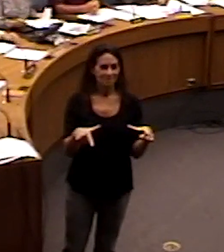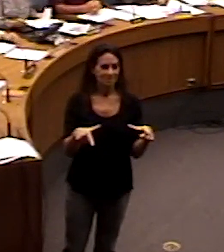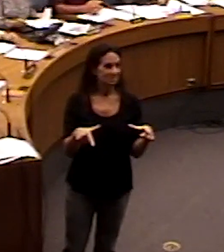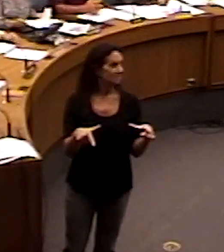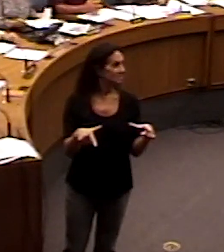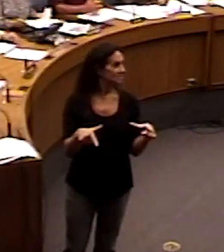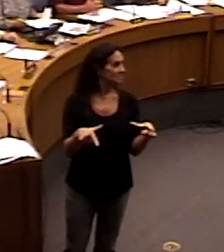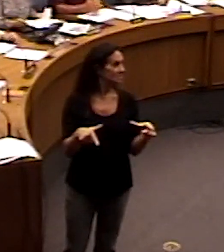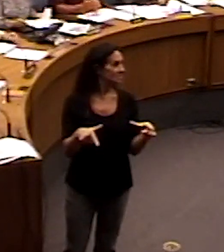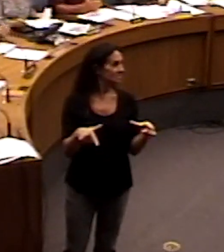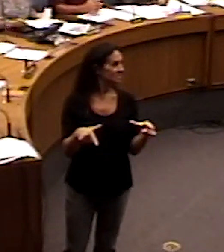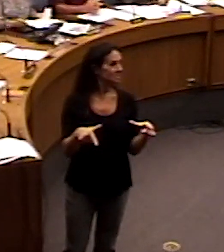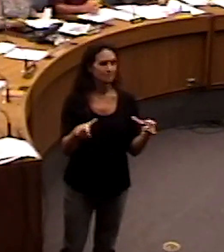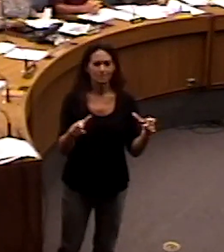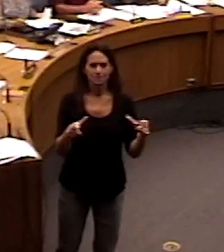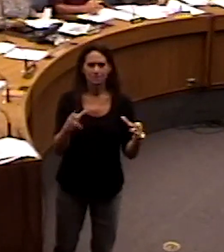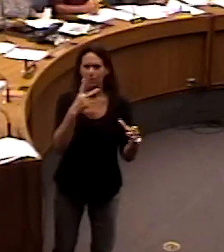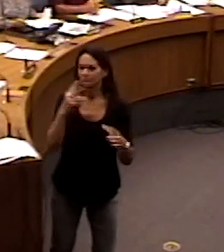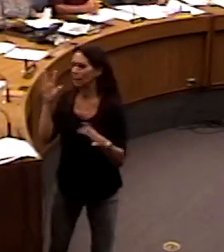no, he was